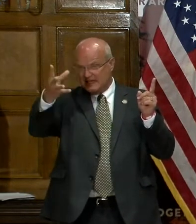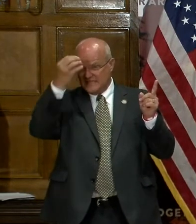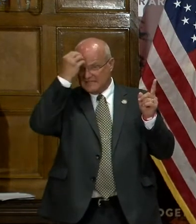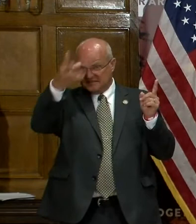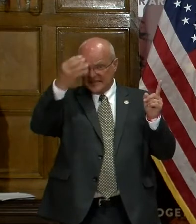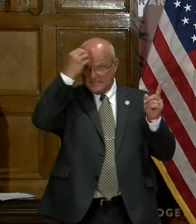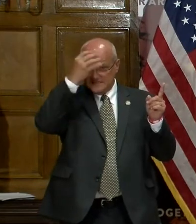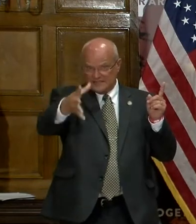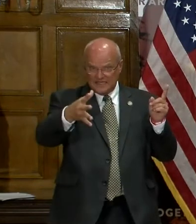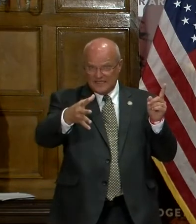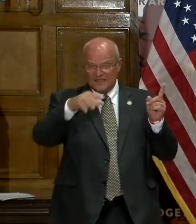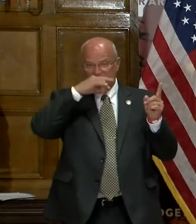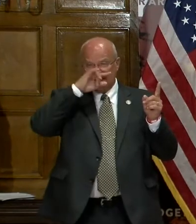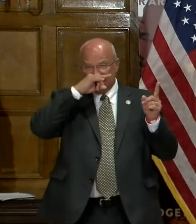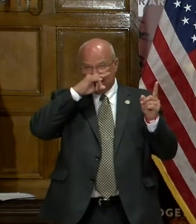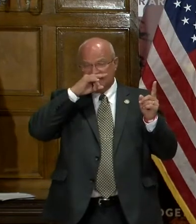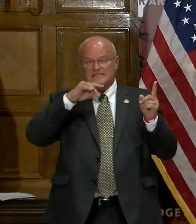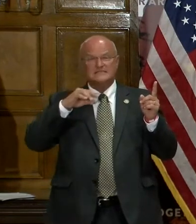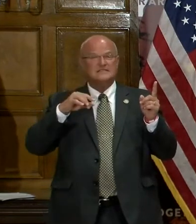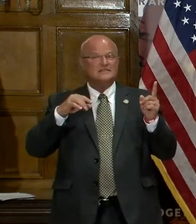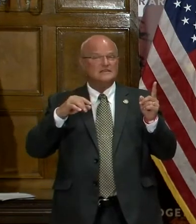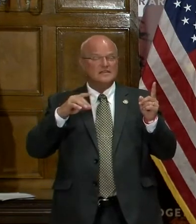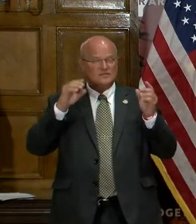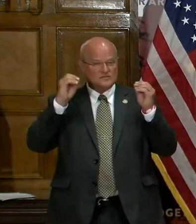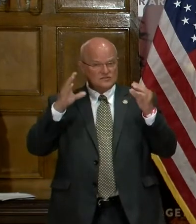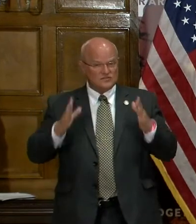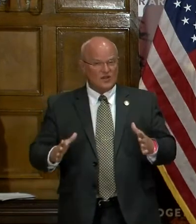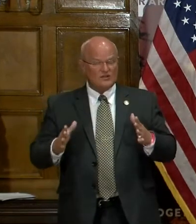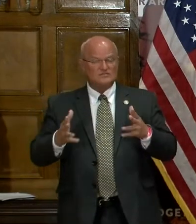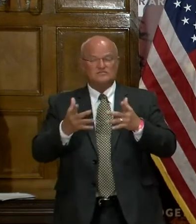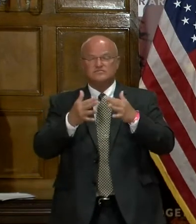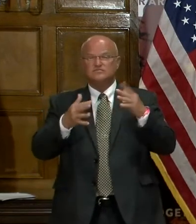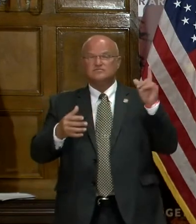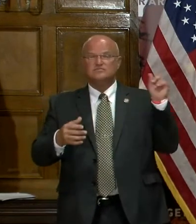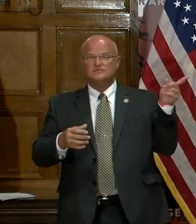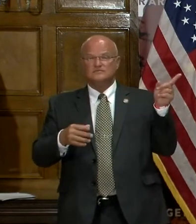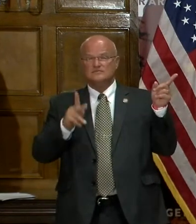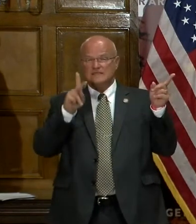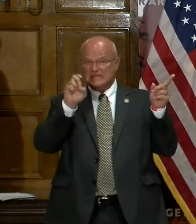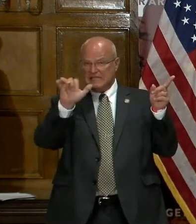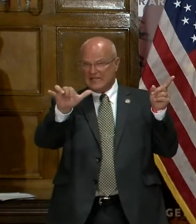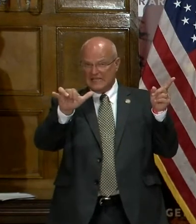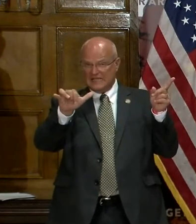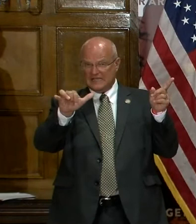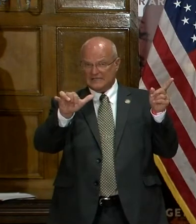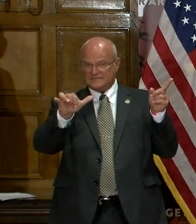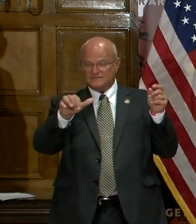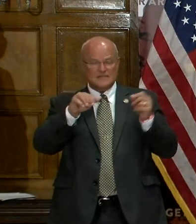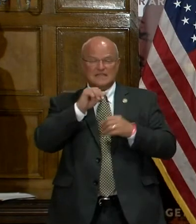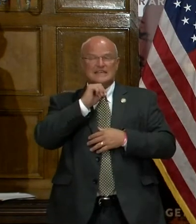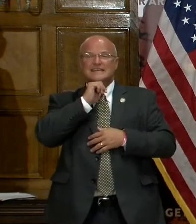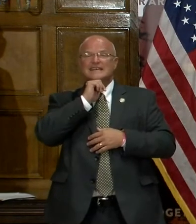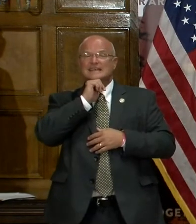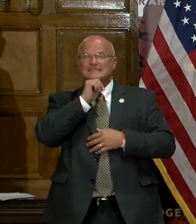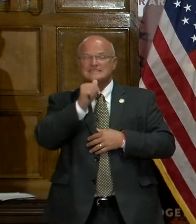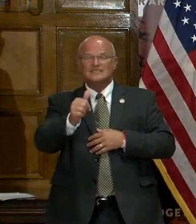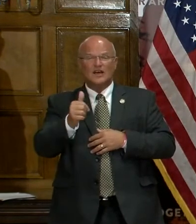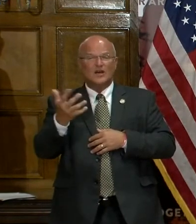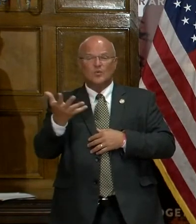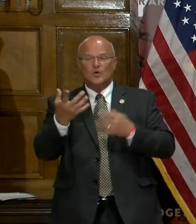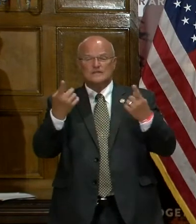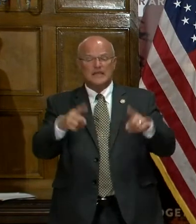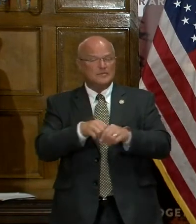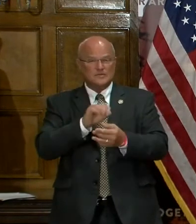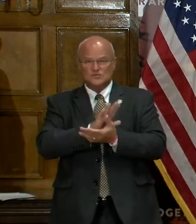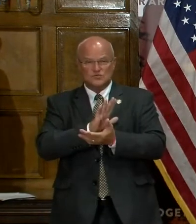athletes and all the kids in the activities and their instructors out there, this is the key. And it's not all what's going on